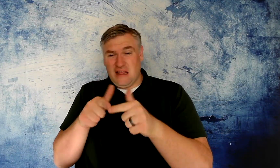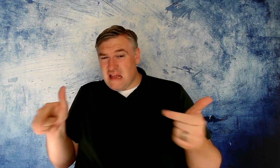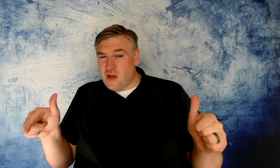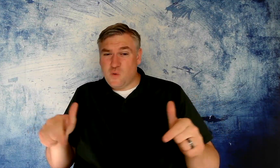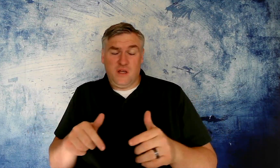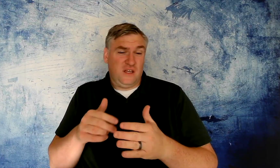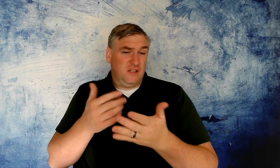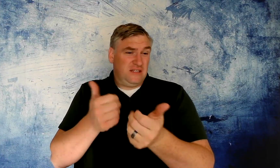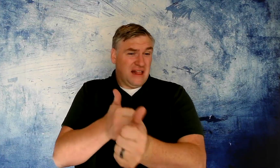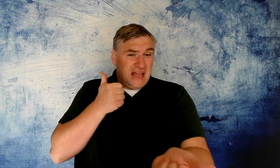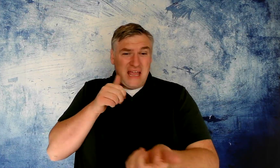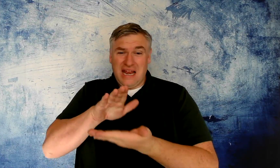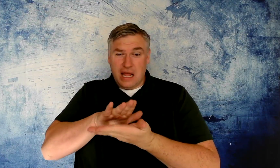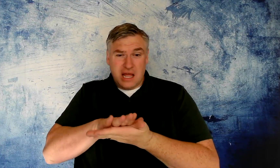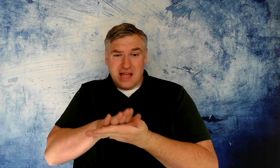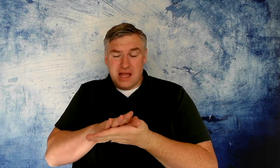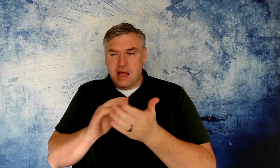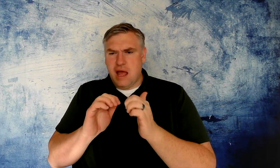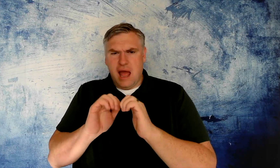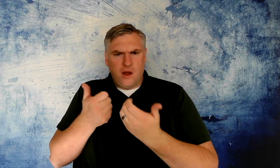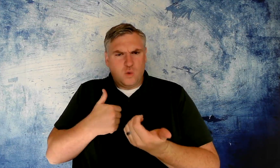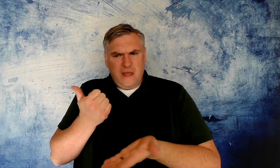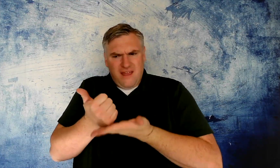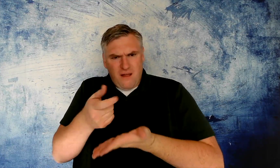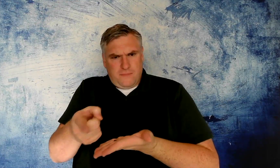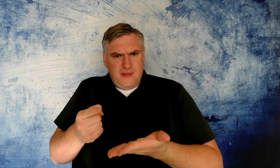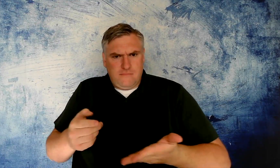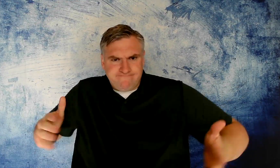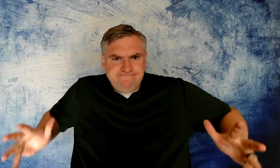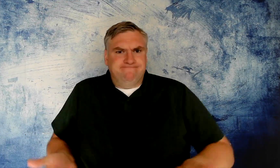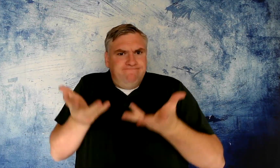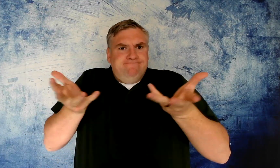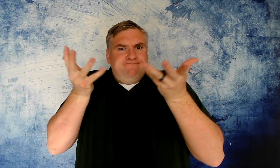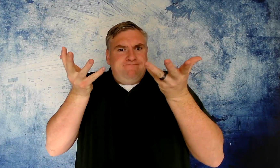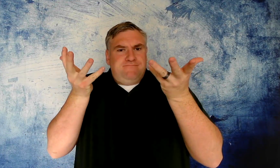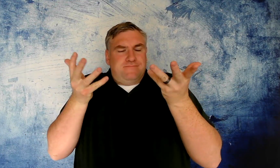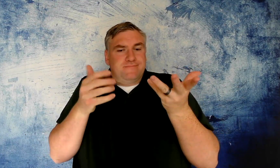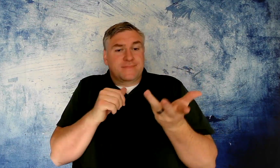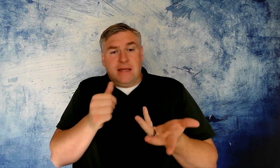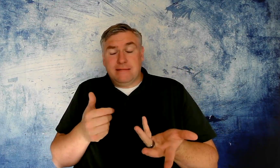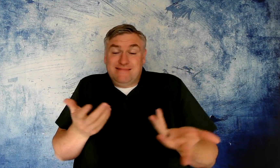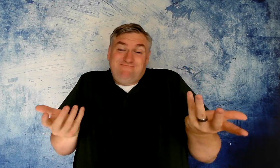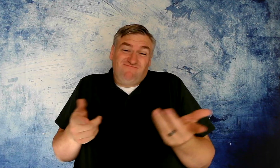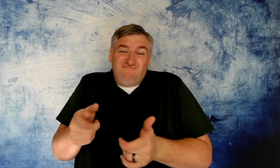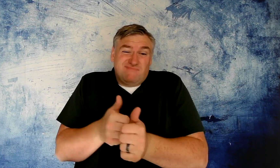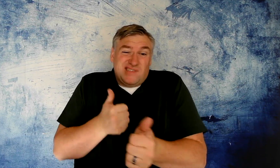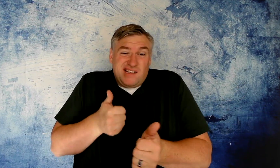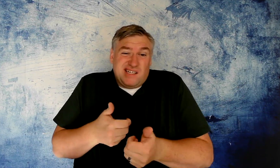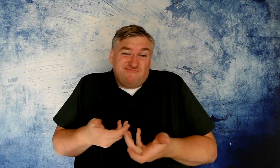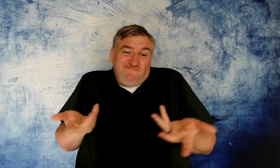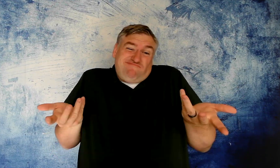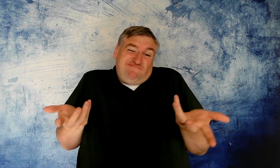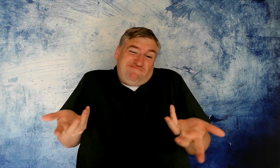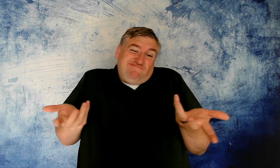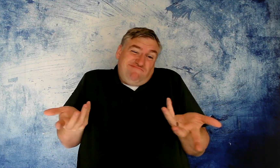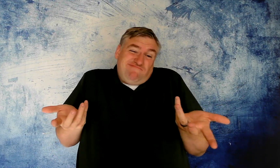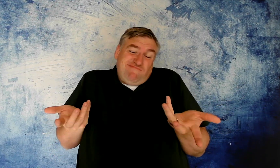delayed linguistically or academically, how do we help them really build them up instead of just say, oh, well,